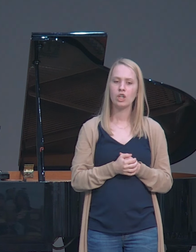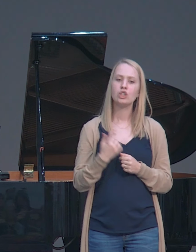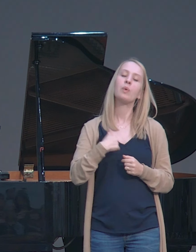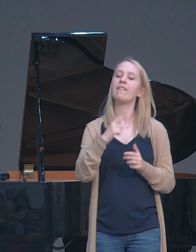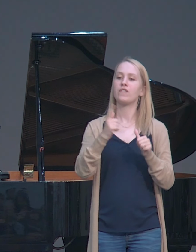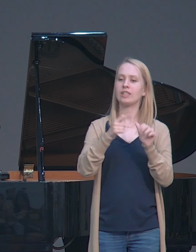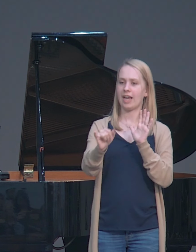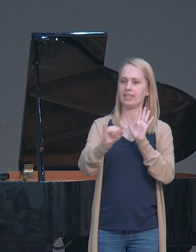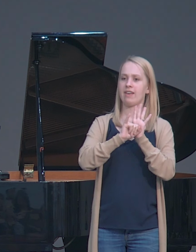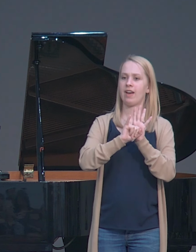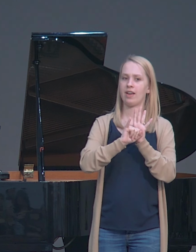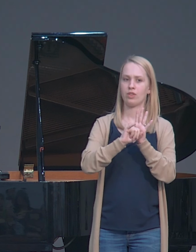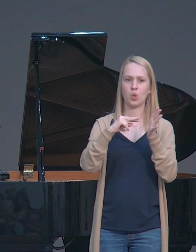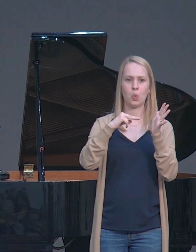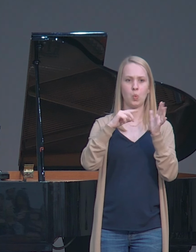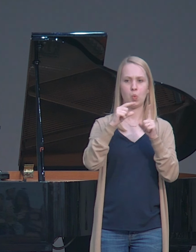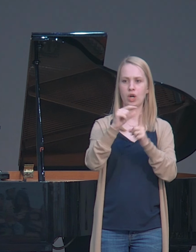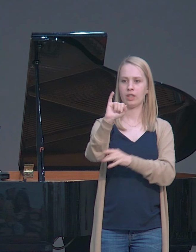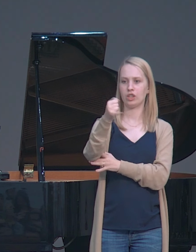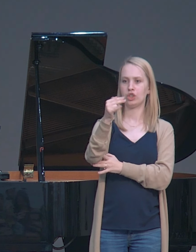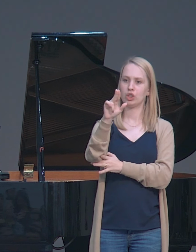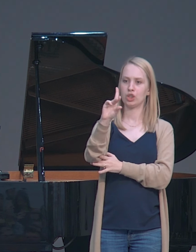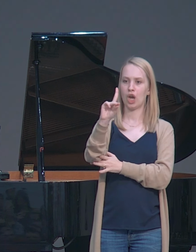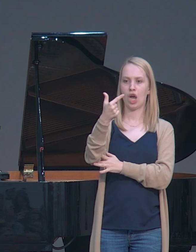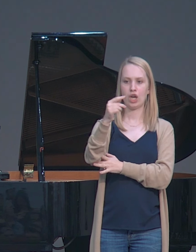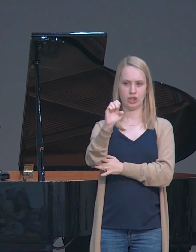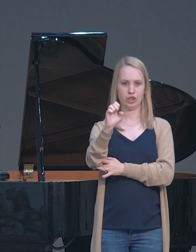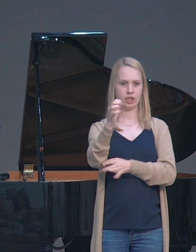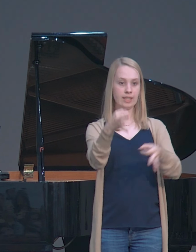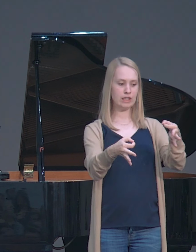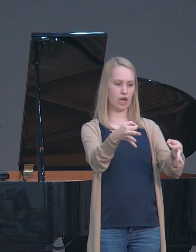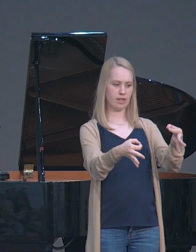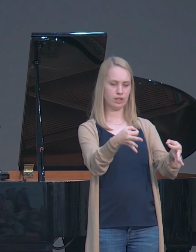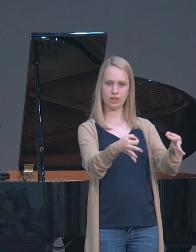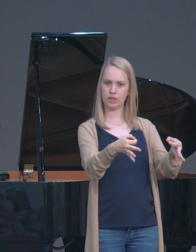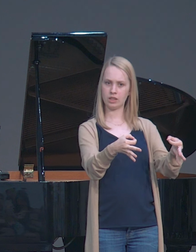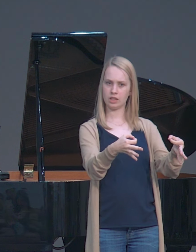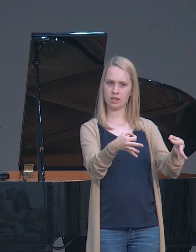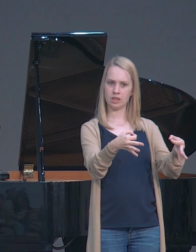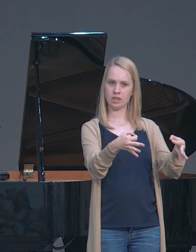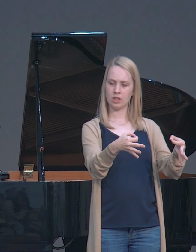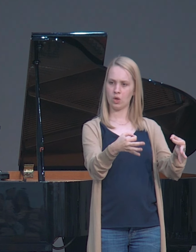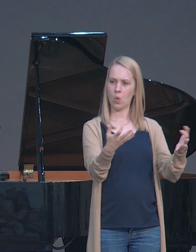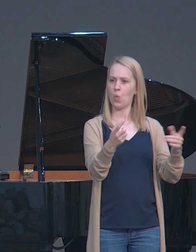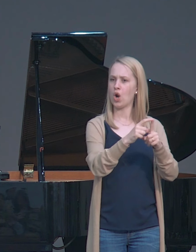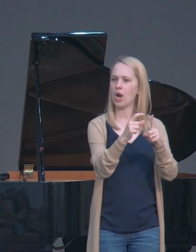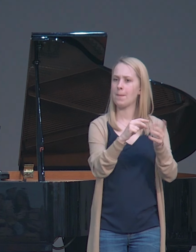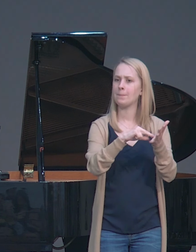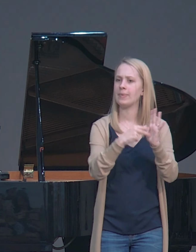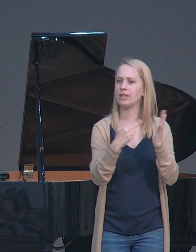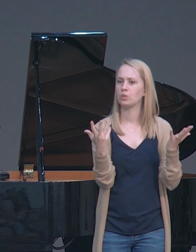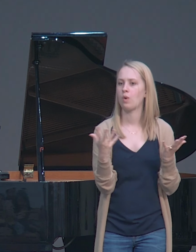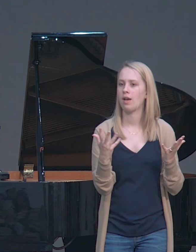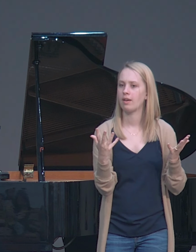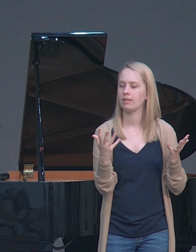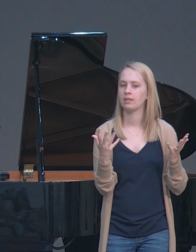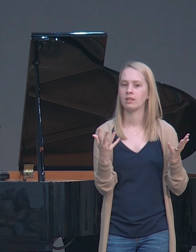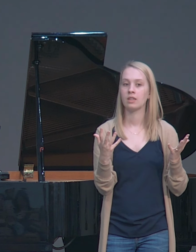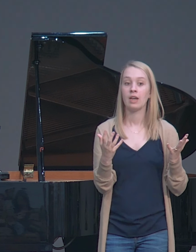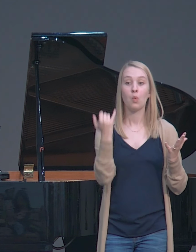what Jesus means by the word judge. We have to understand that word if we're going to understand the passage. In